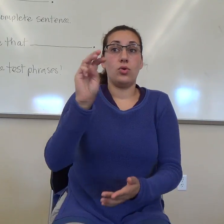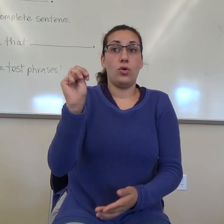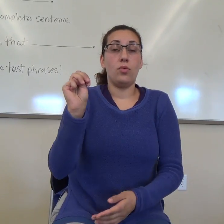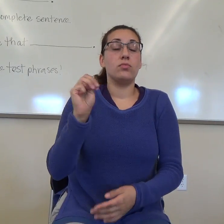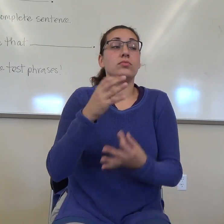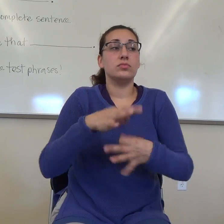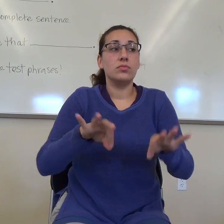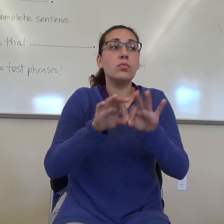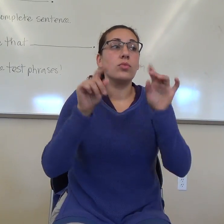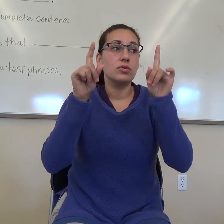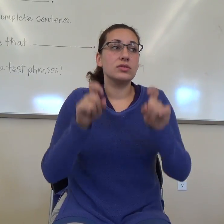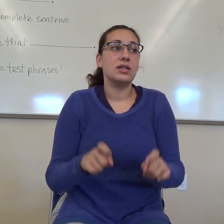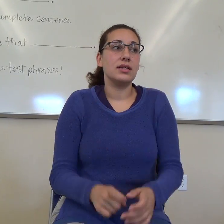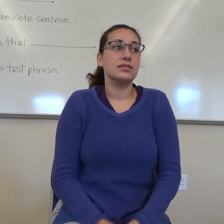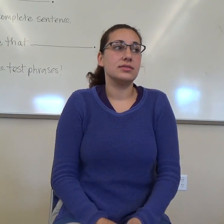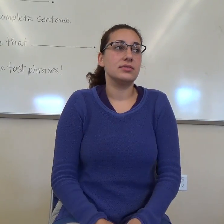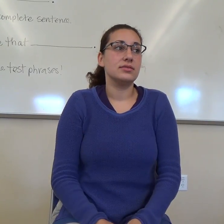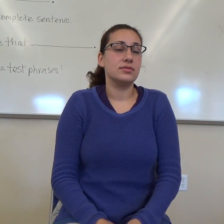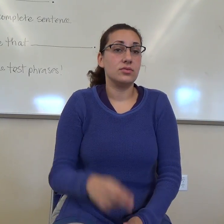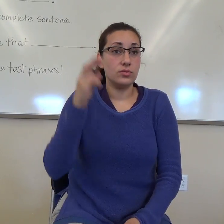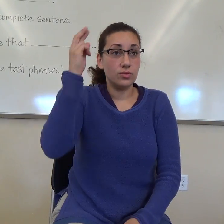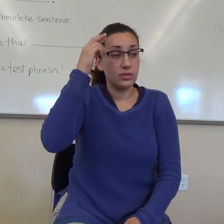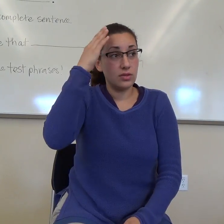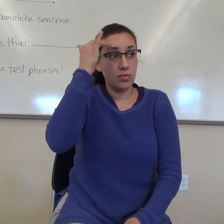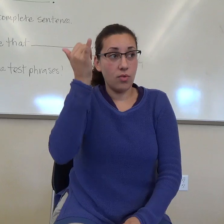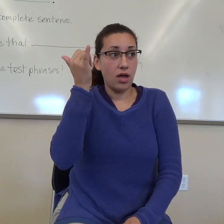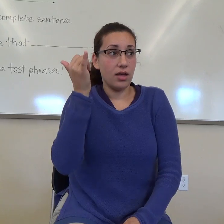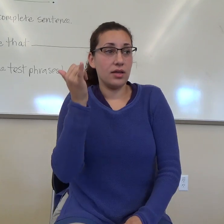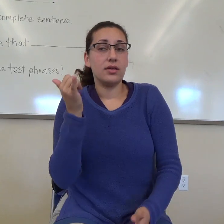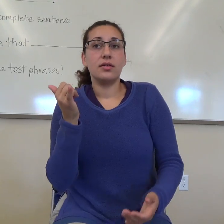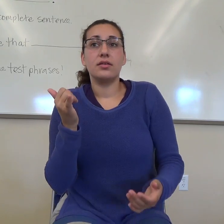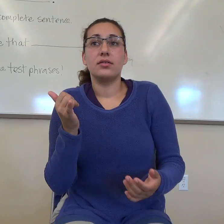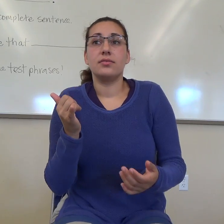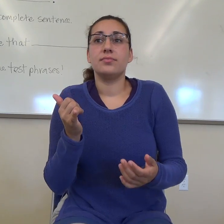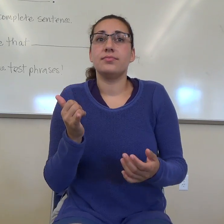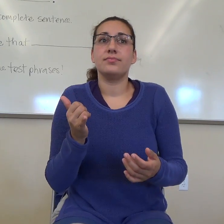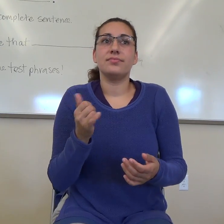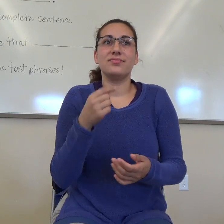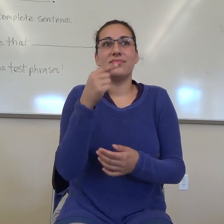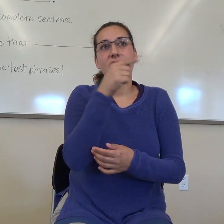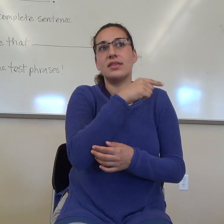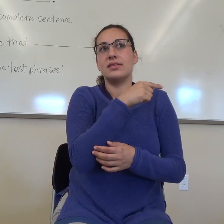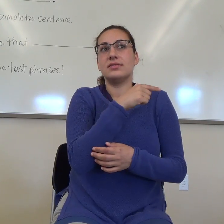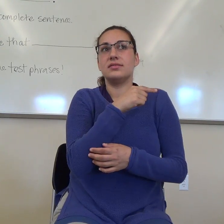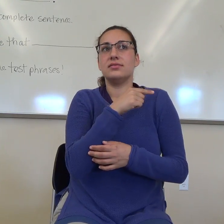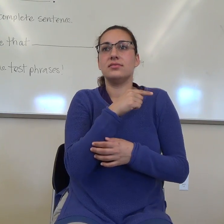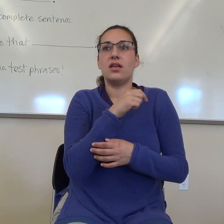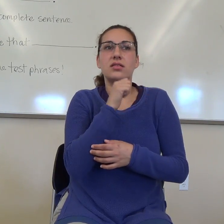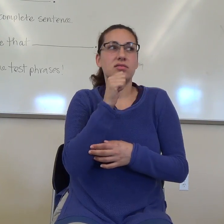And again, one of the reasons I do this, I realize that, like I said, this is pretty much not that much different